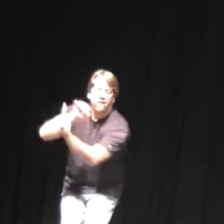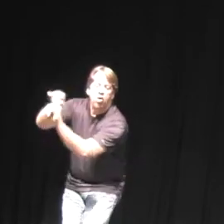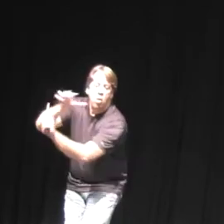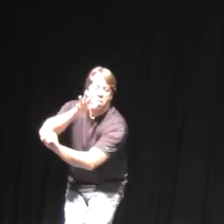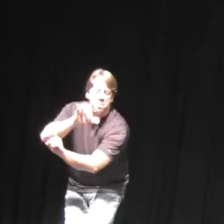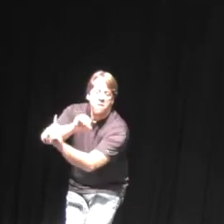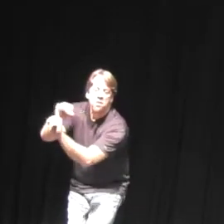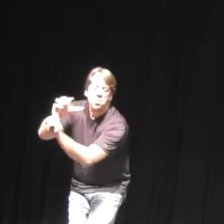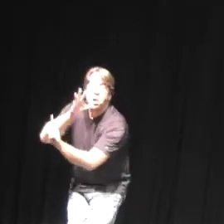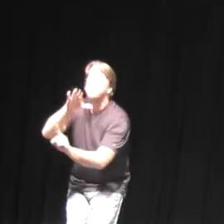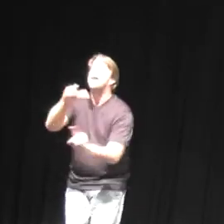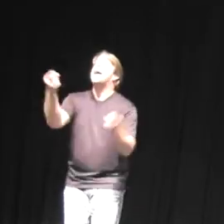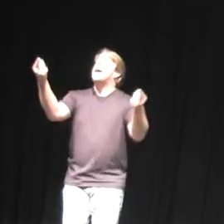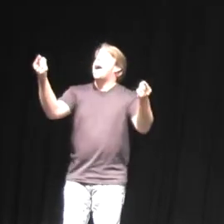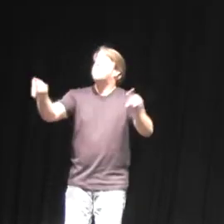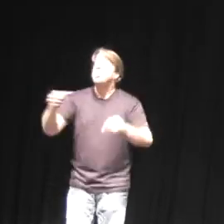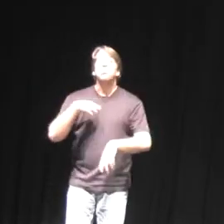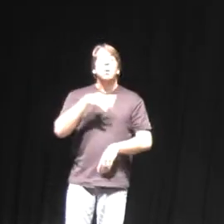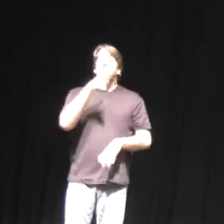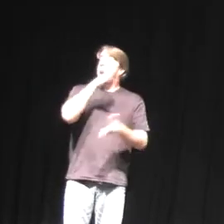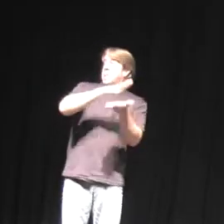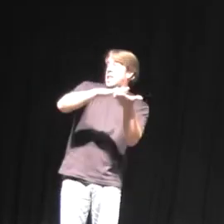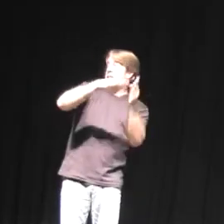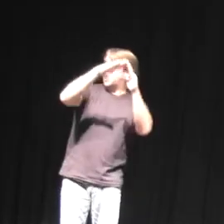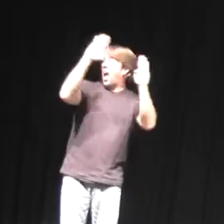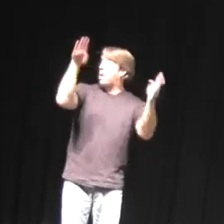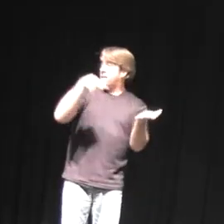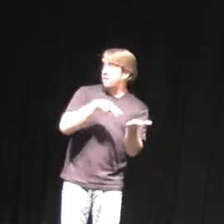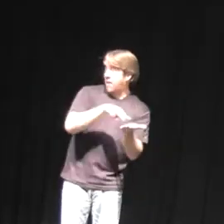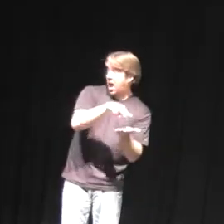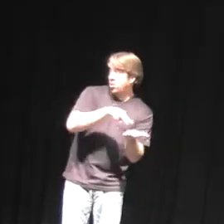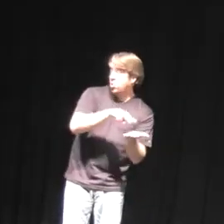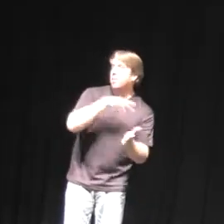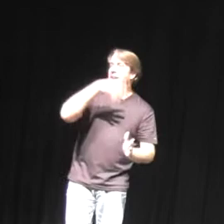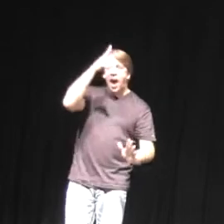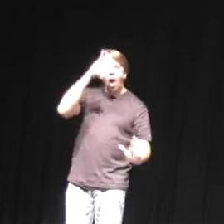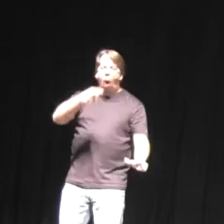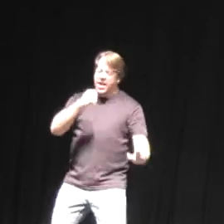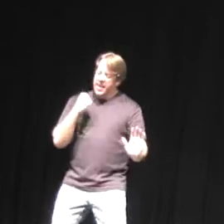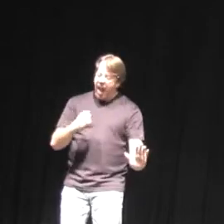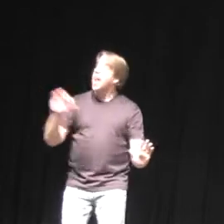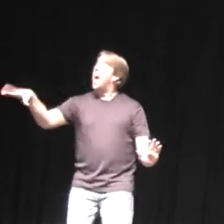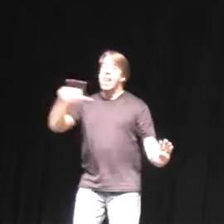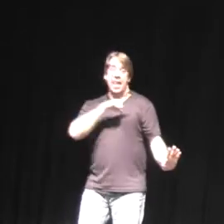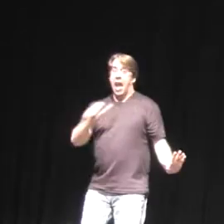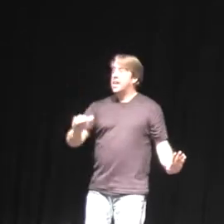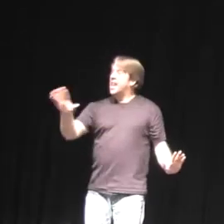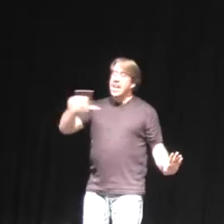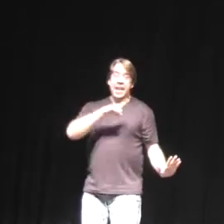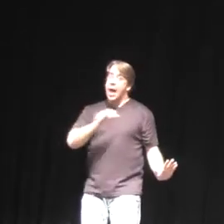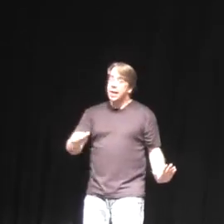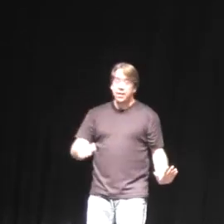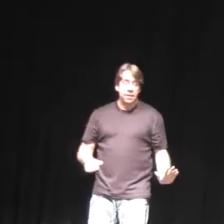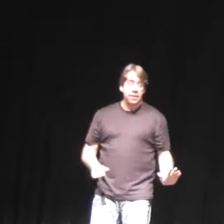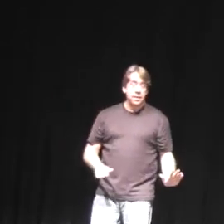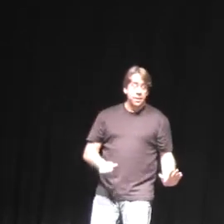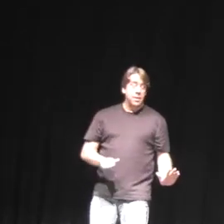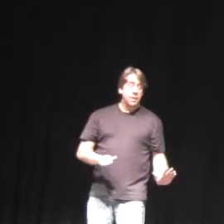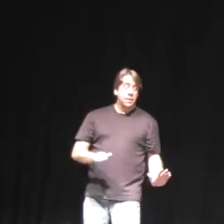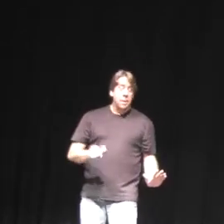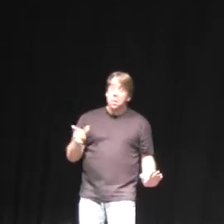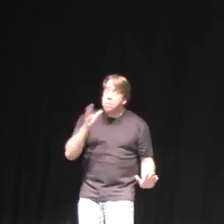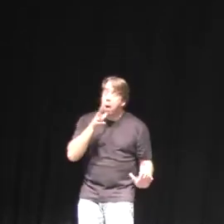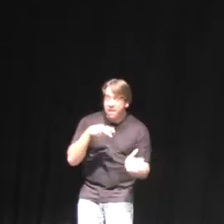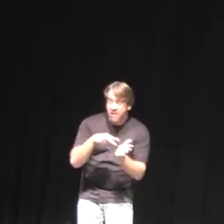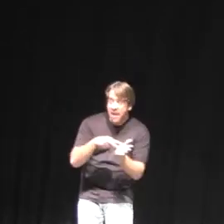mom. When she would be vacuuming, he would get so excited. He'd be like, Lianna, your mother, she's